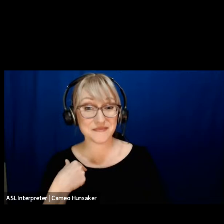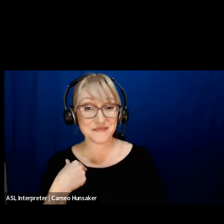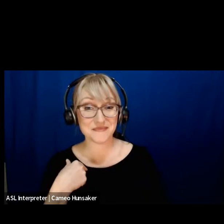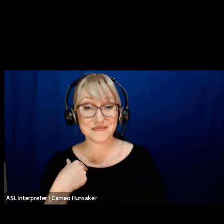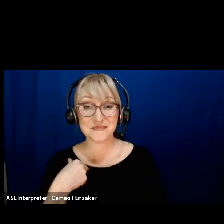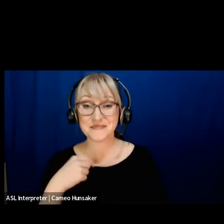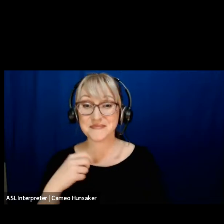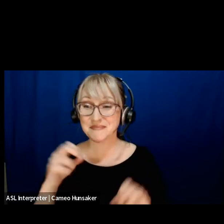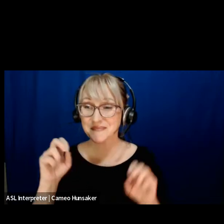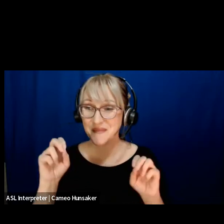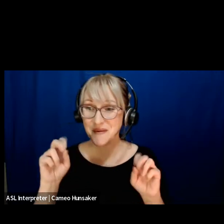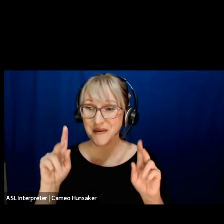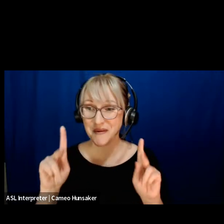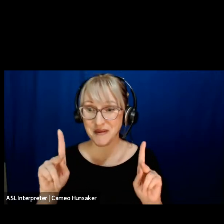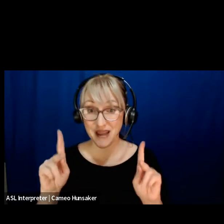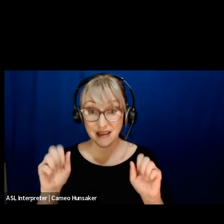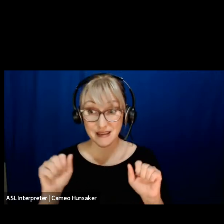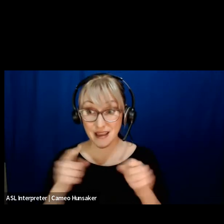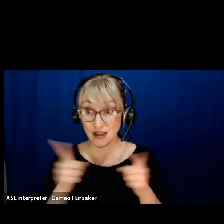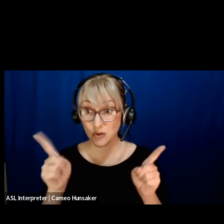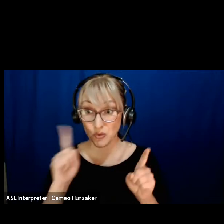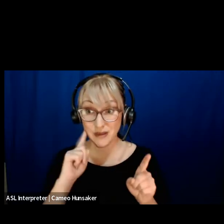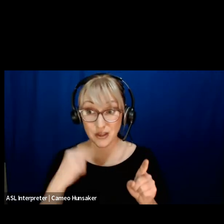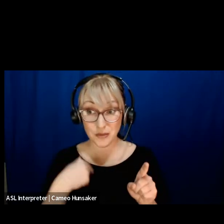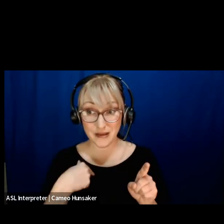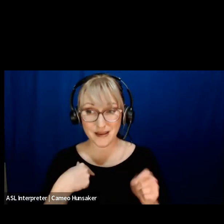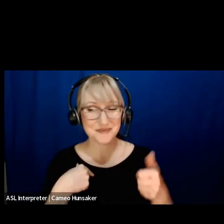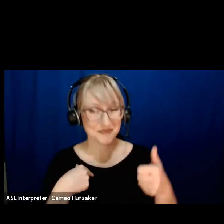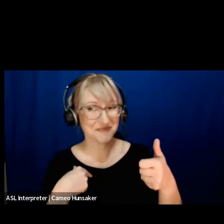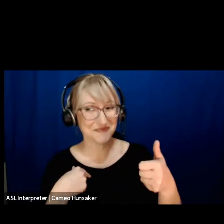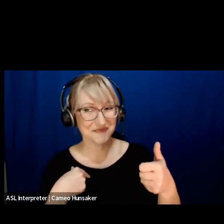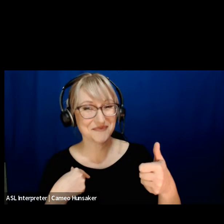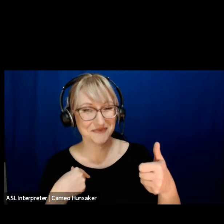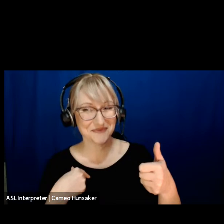All right. Can everybody hear me?